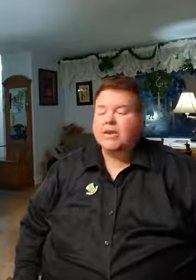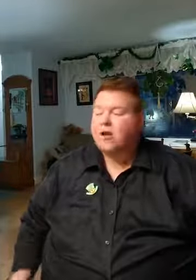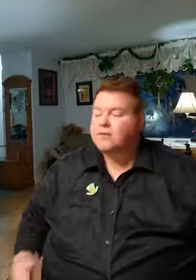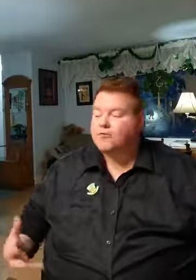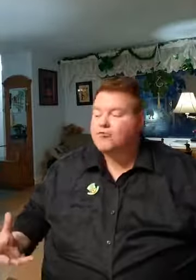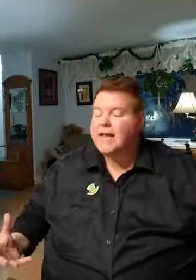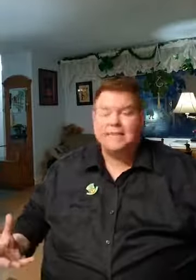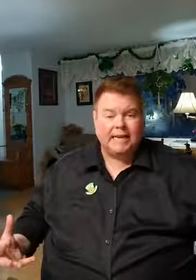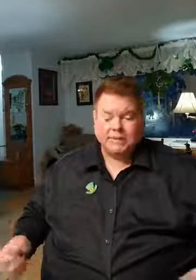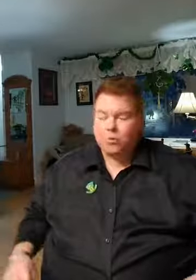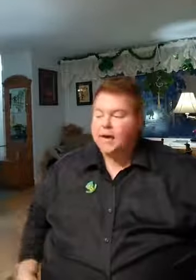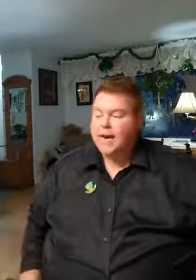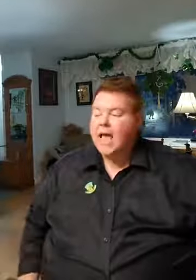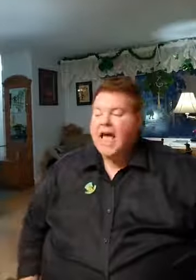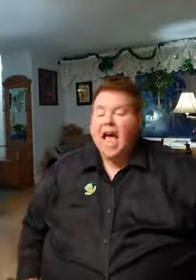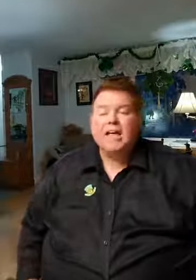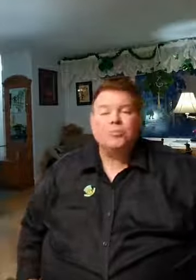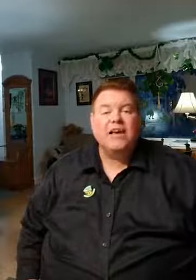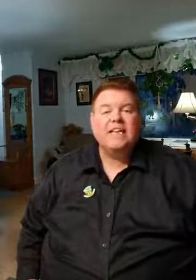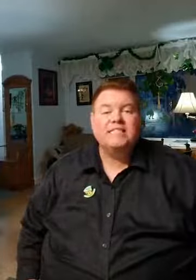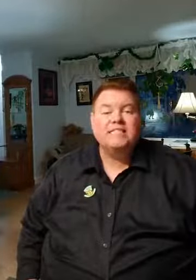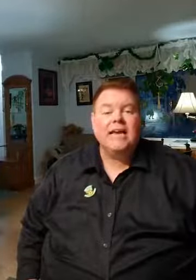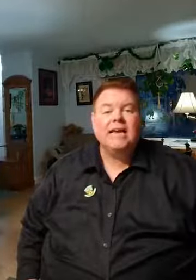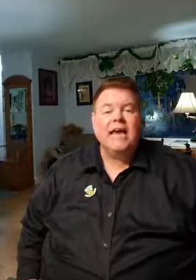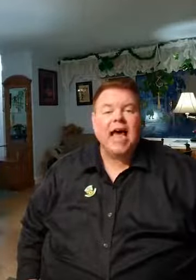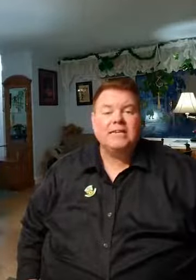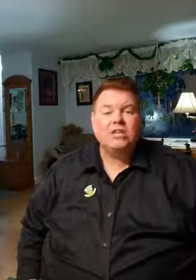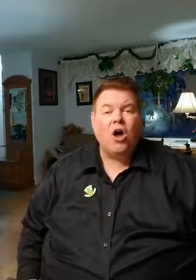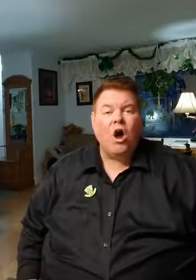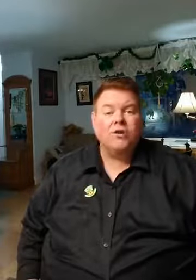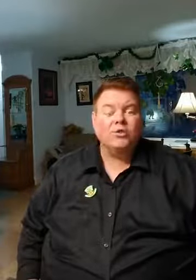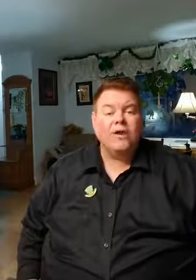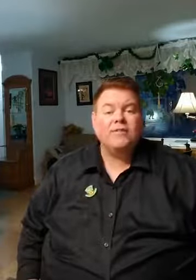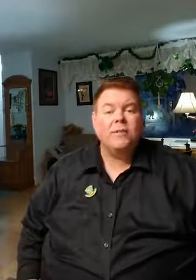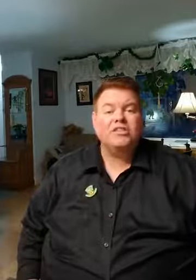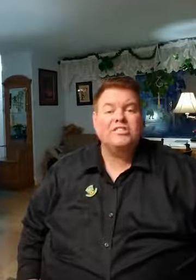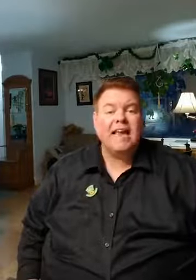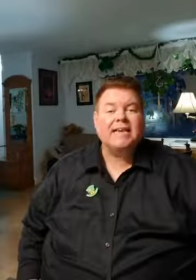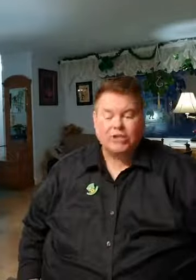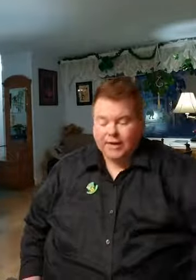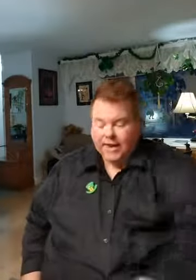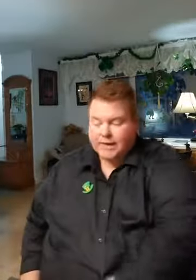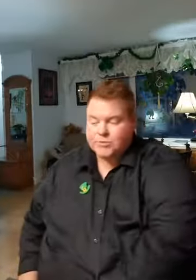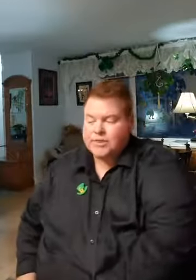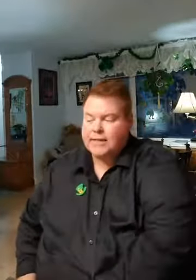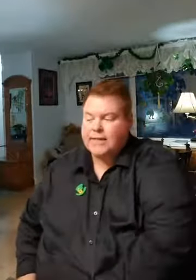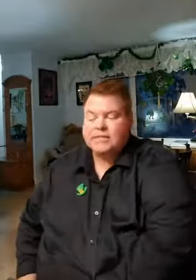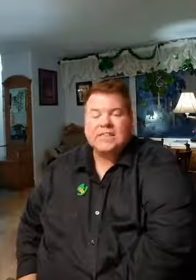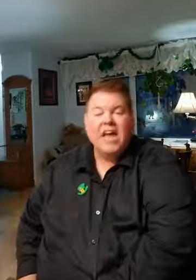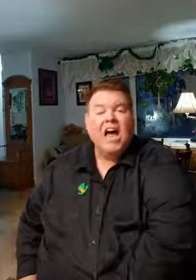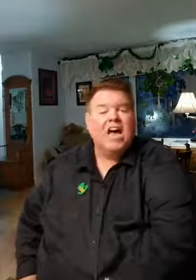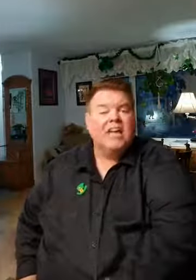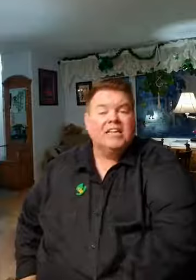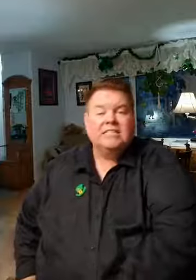of resonance working as we zing and zaw. So give as much zed as you can as we sing this.